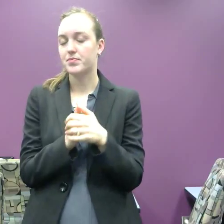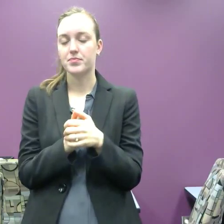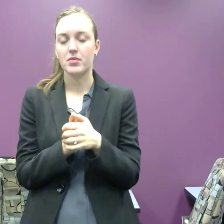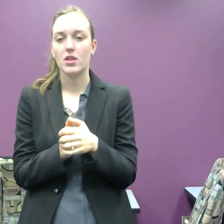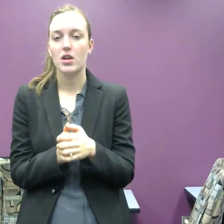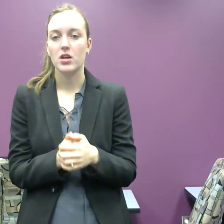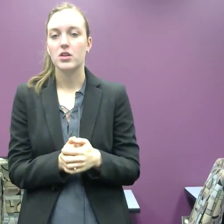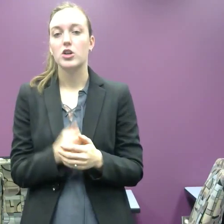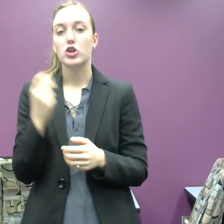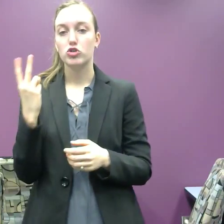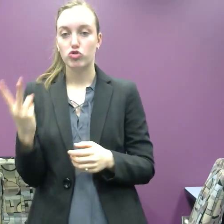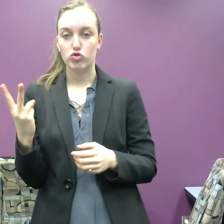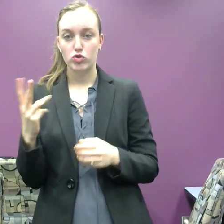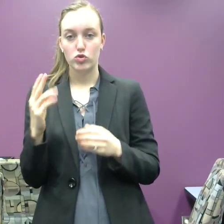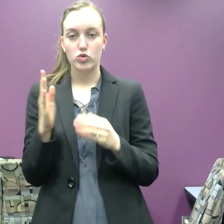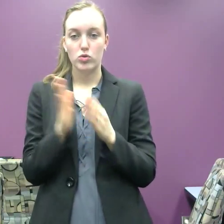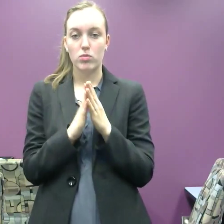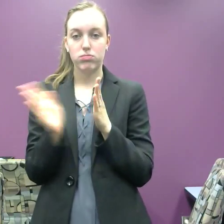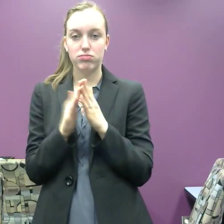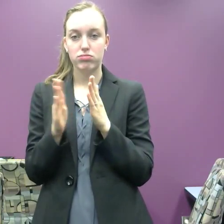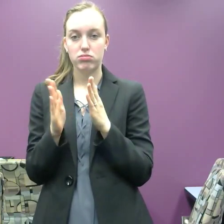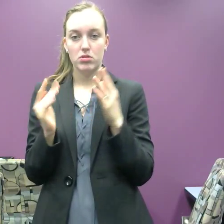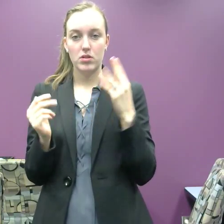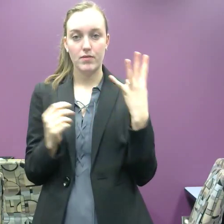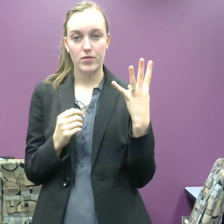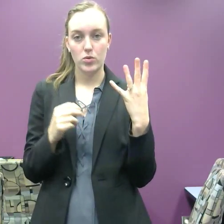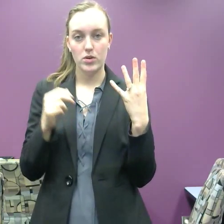in English, 2 is less than 4.